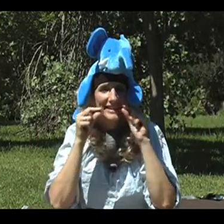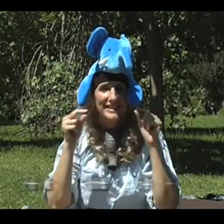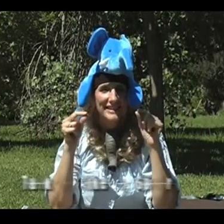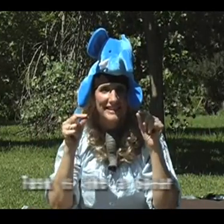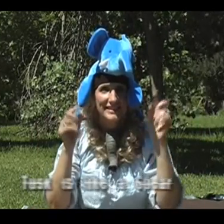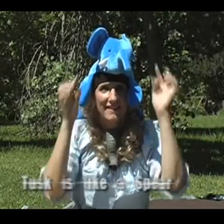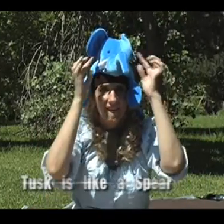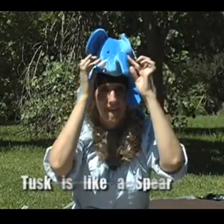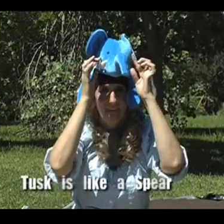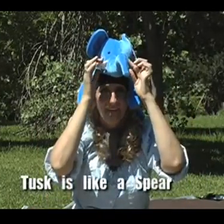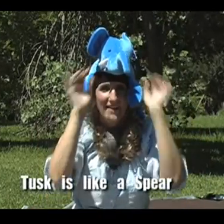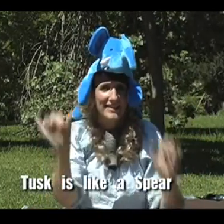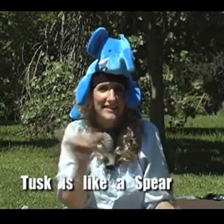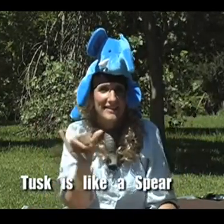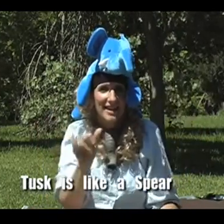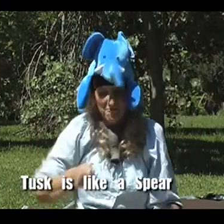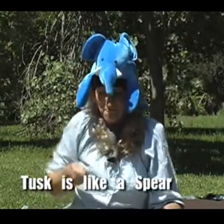Its tusks were like a spear.